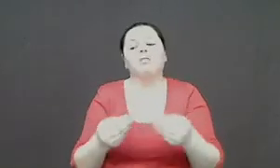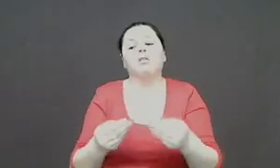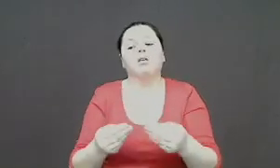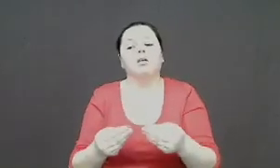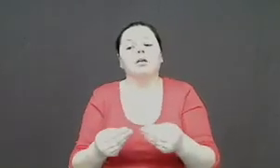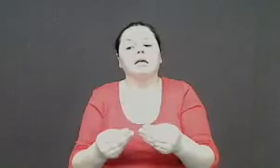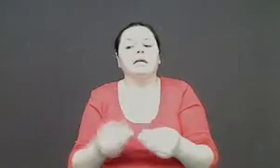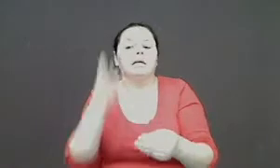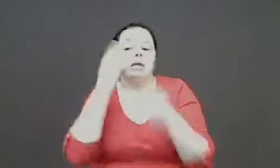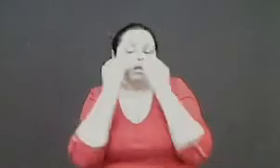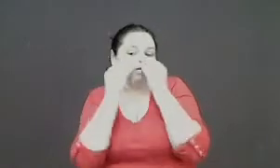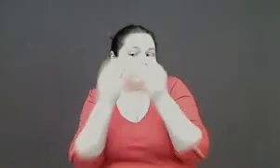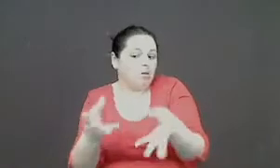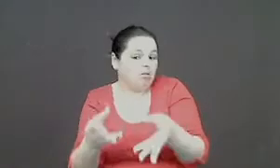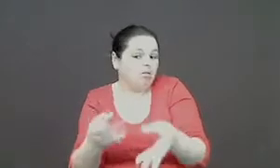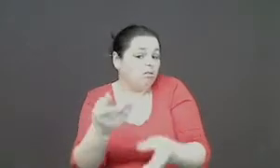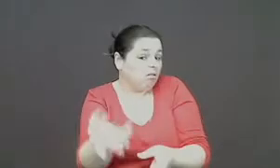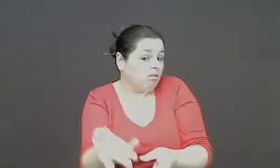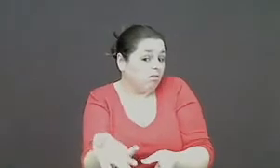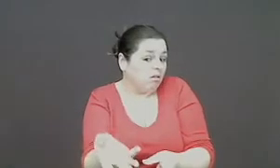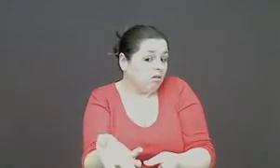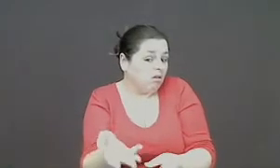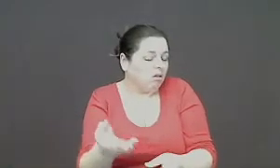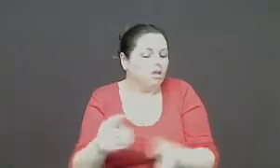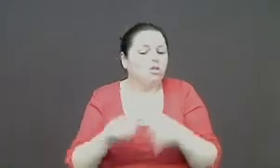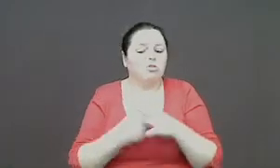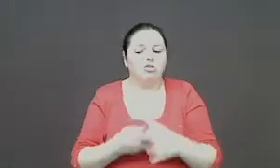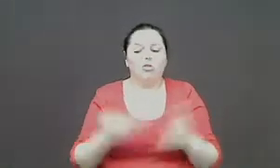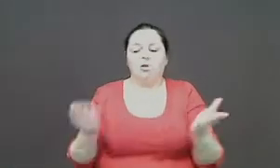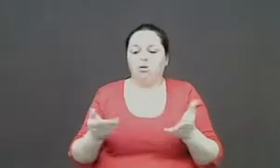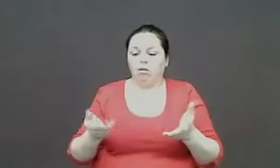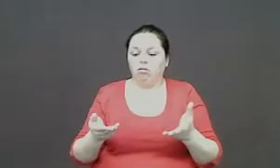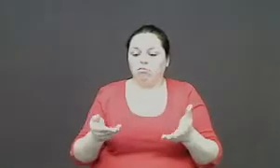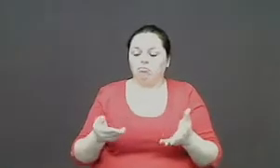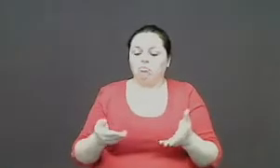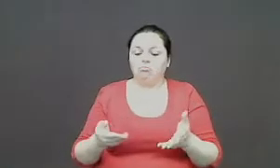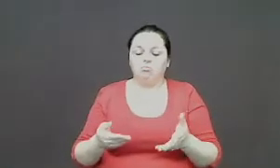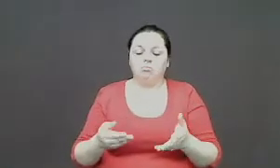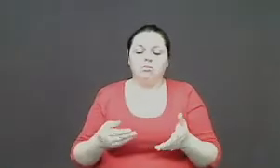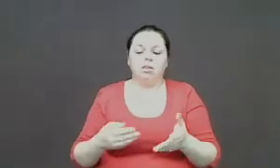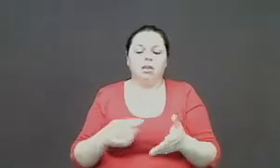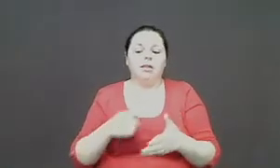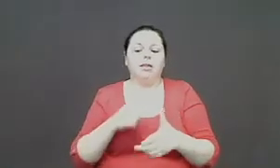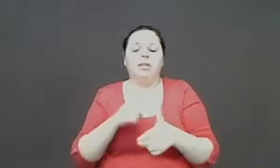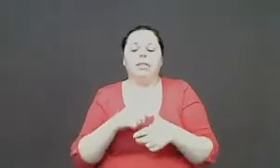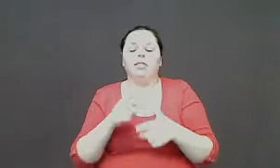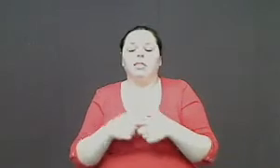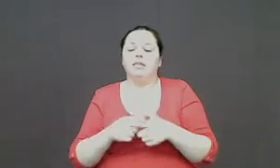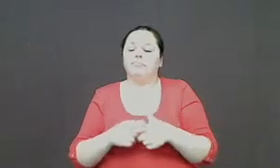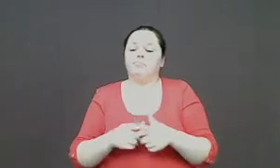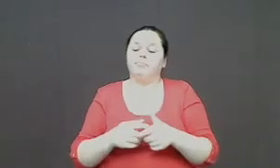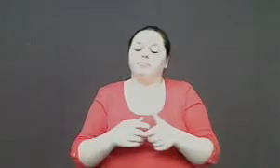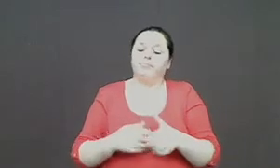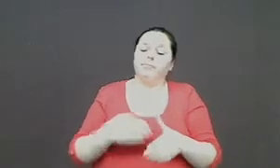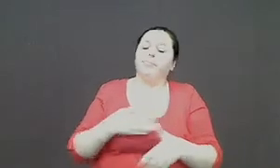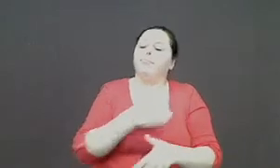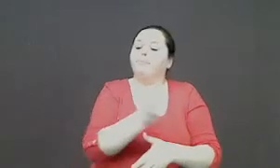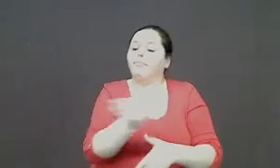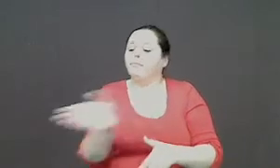information. We're starting from a known spot, where we are. I give them a direction. In this case, I say go down